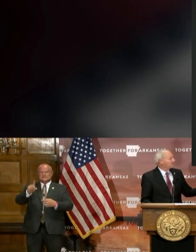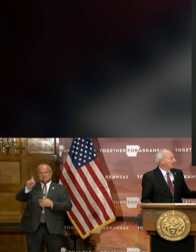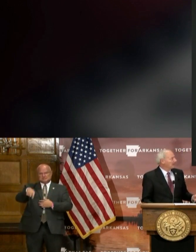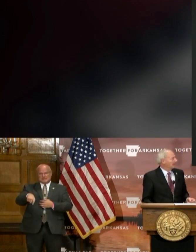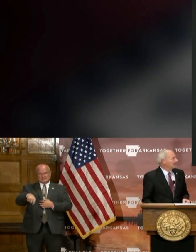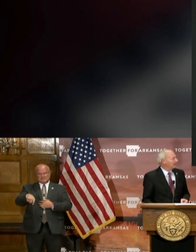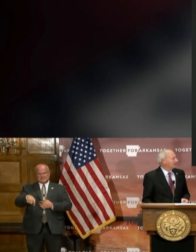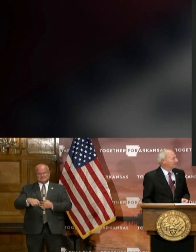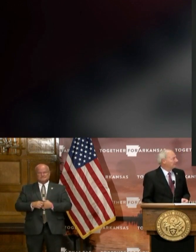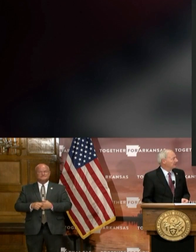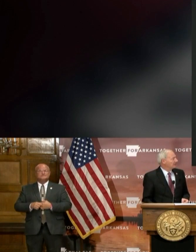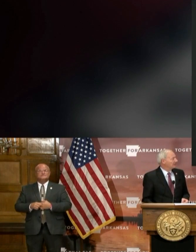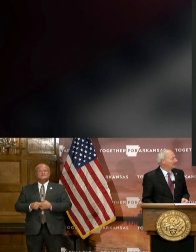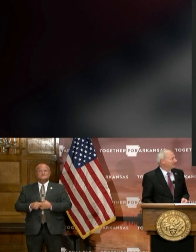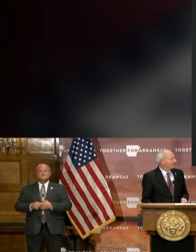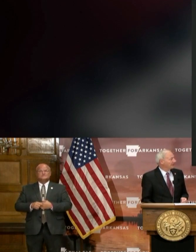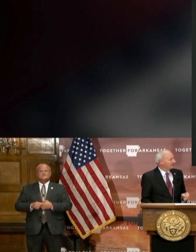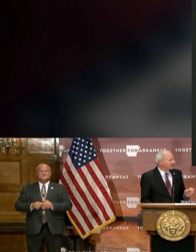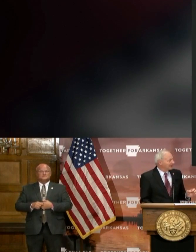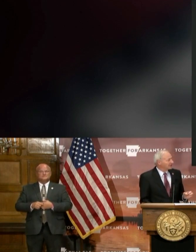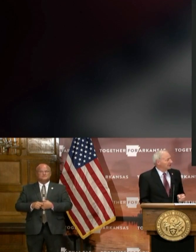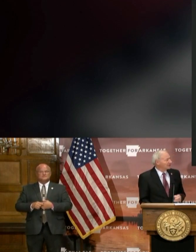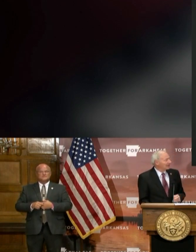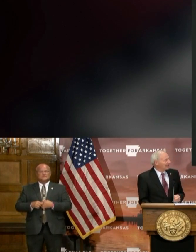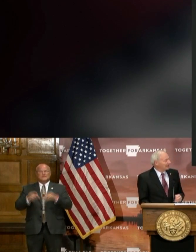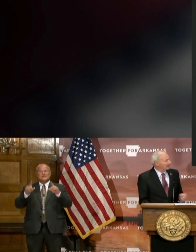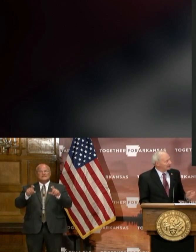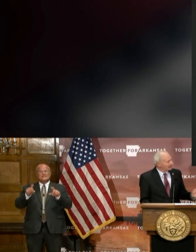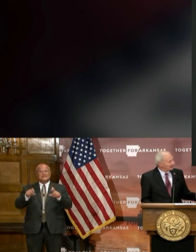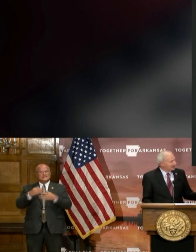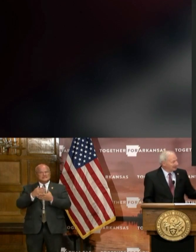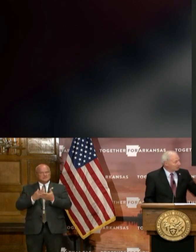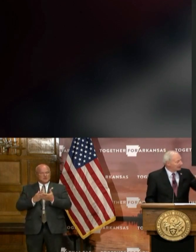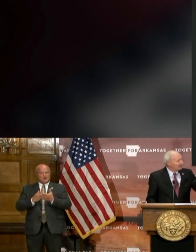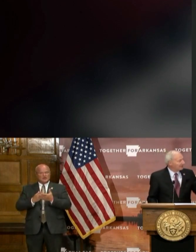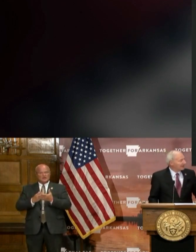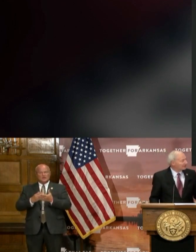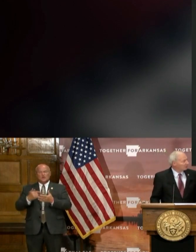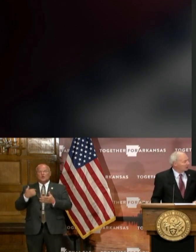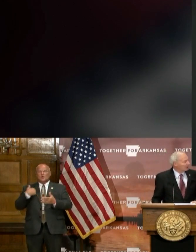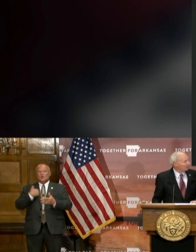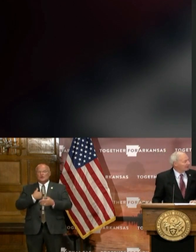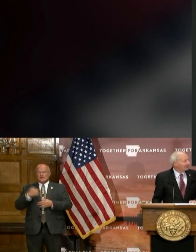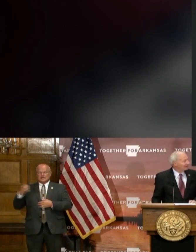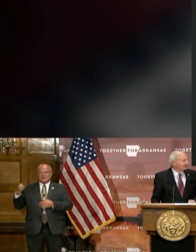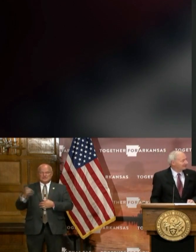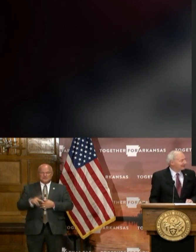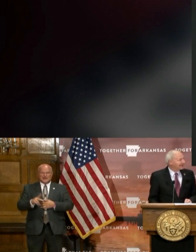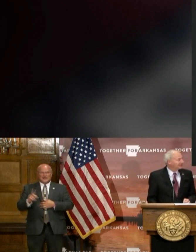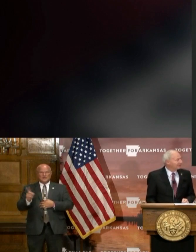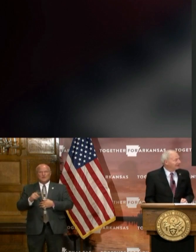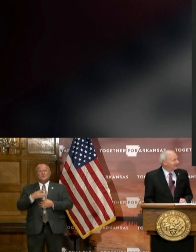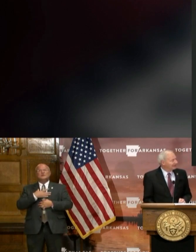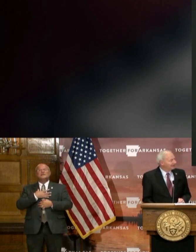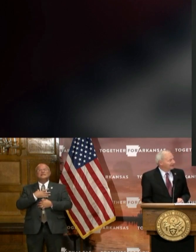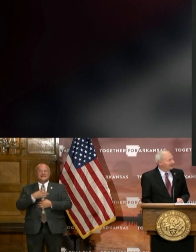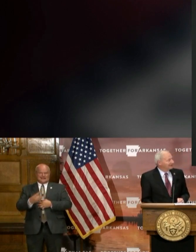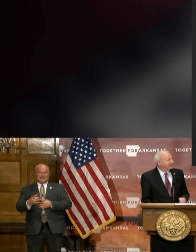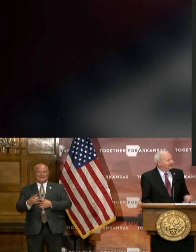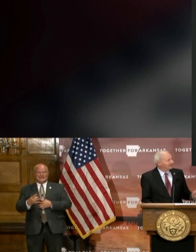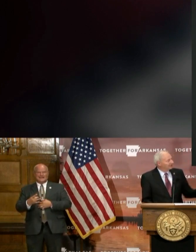that. And then on the testing side of it, we're getting back to where we like to